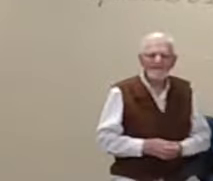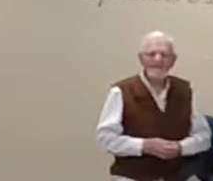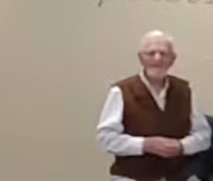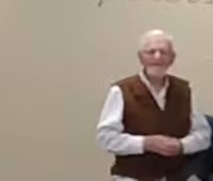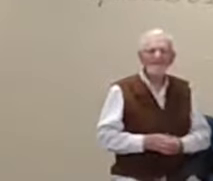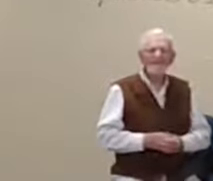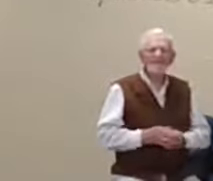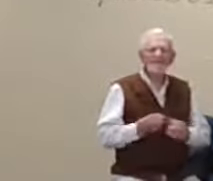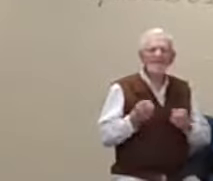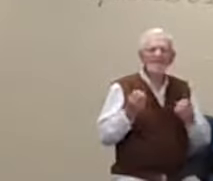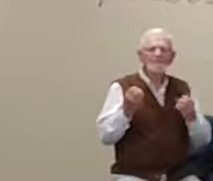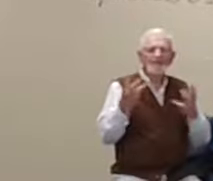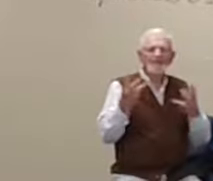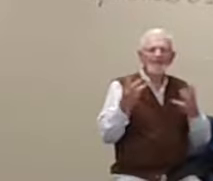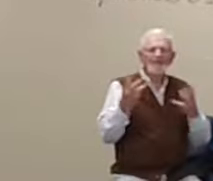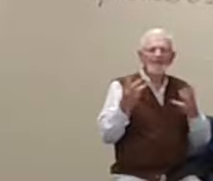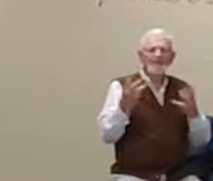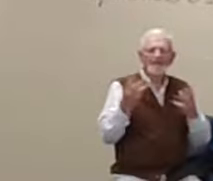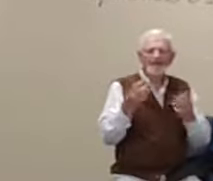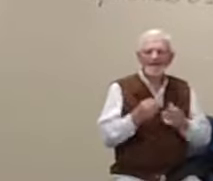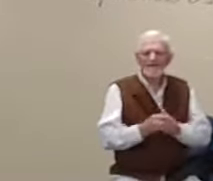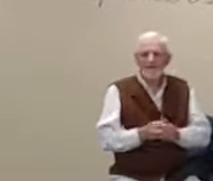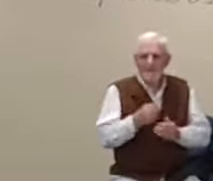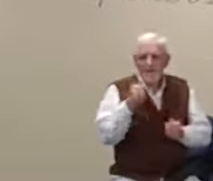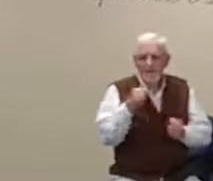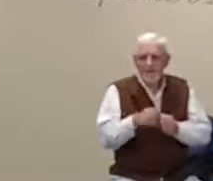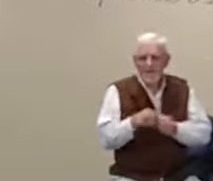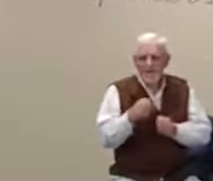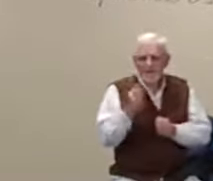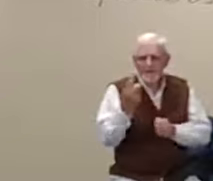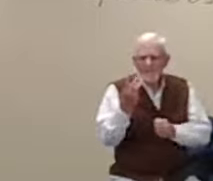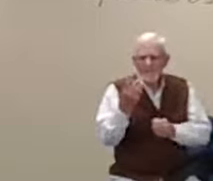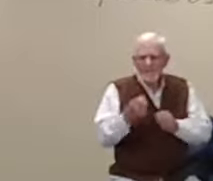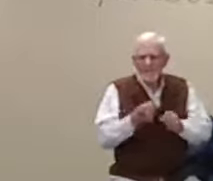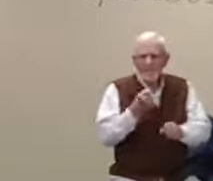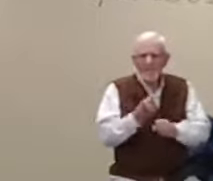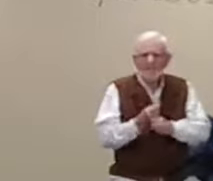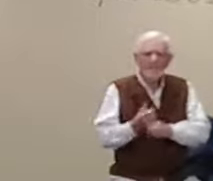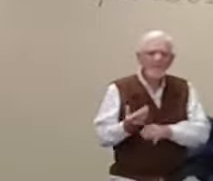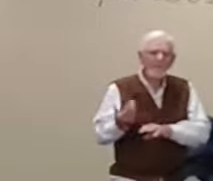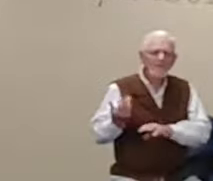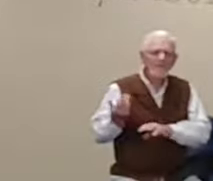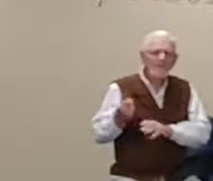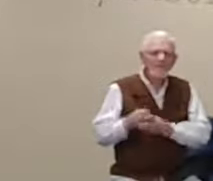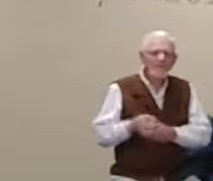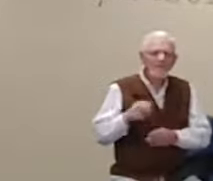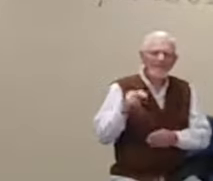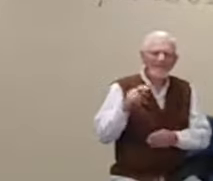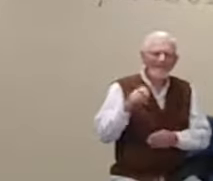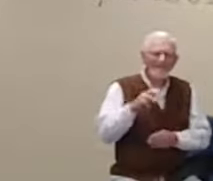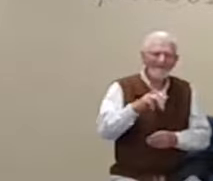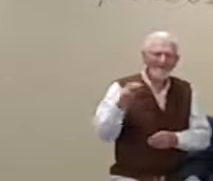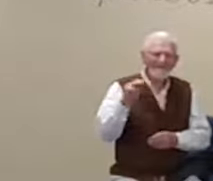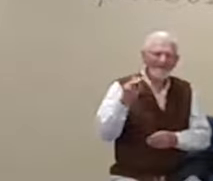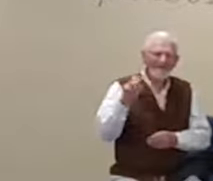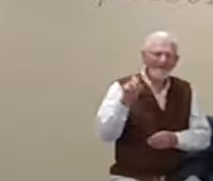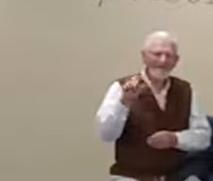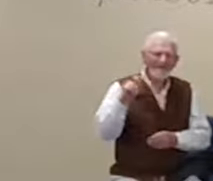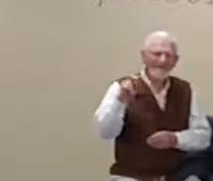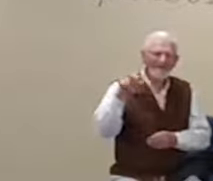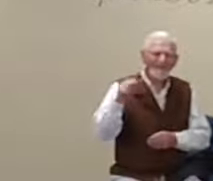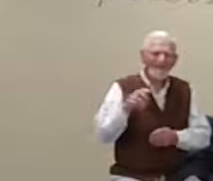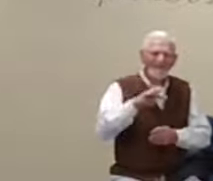Wow! I remember there, those first couple of years, there was no McDonald's arches. There were